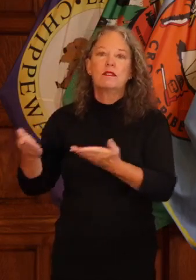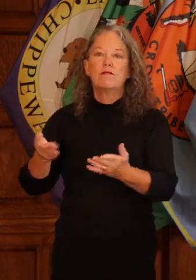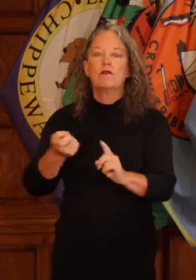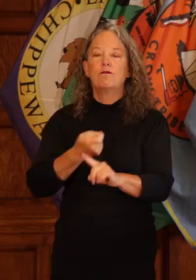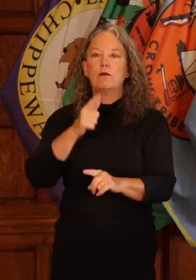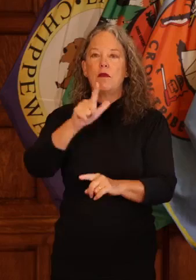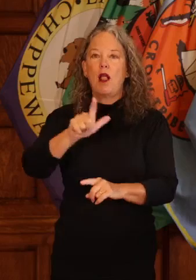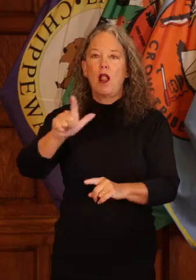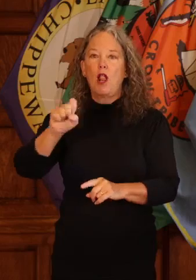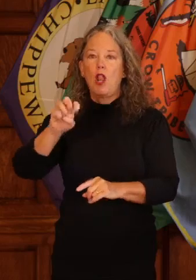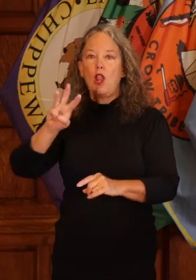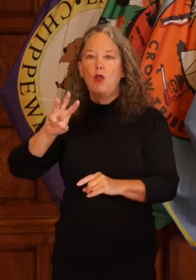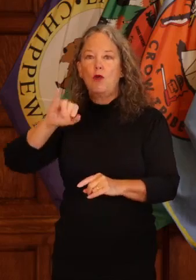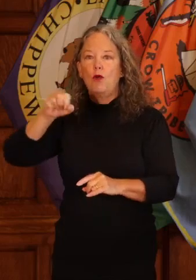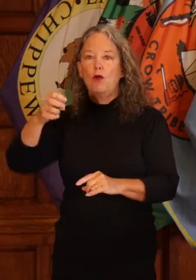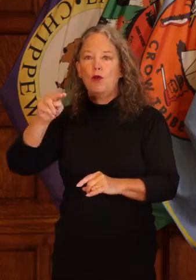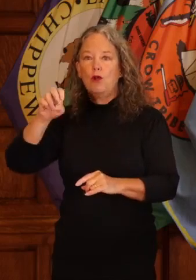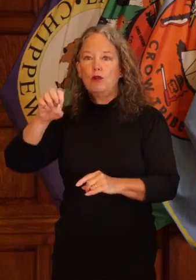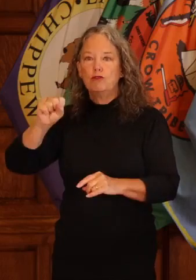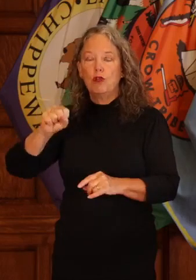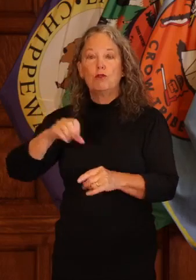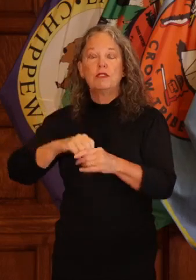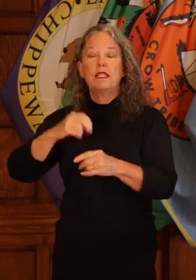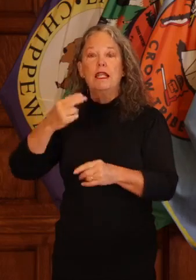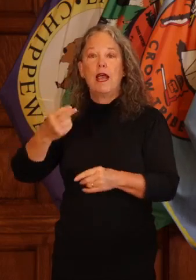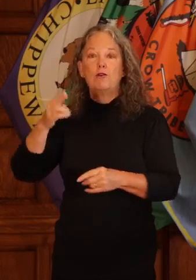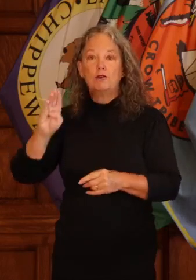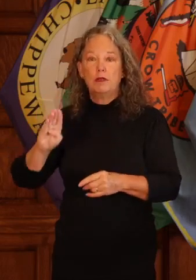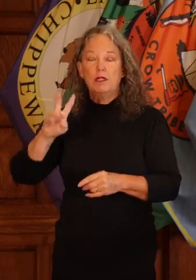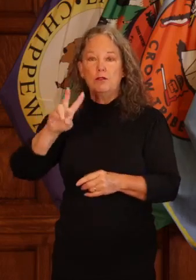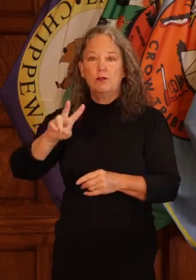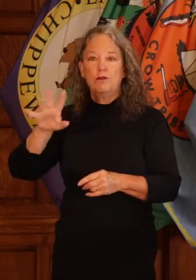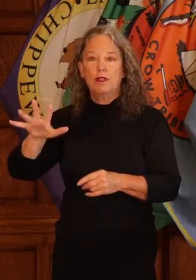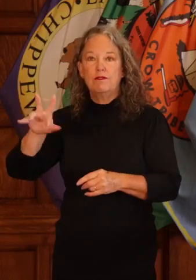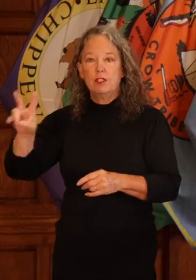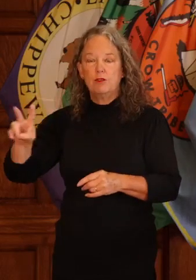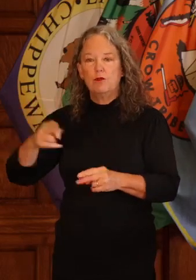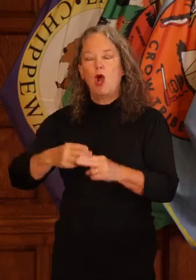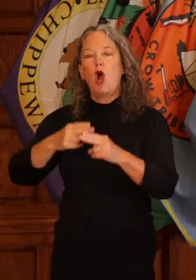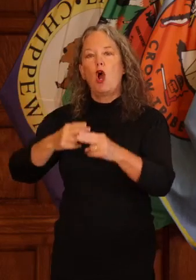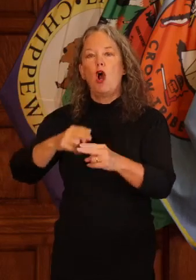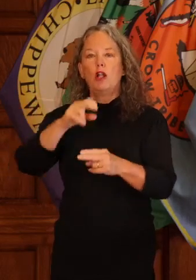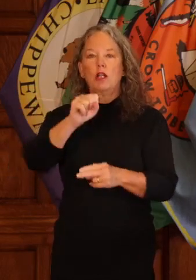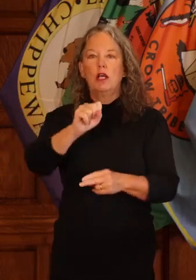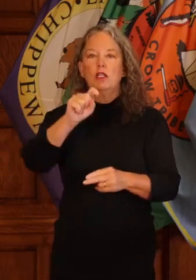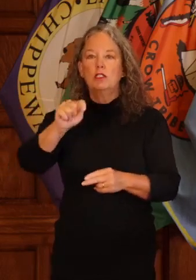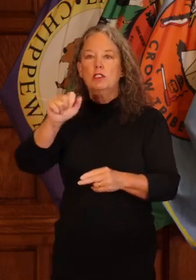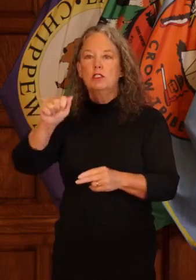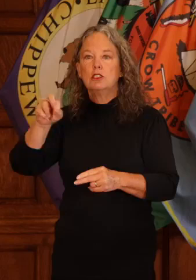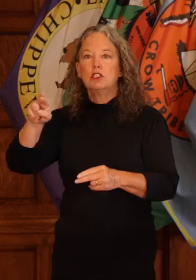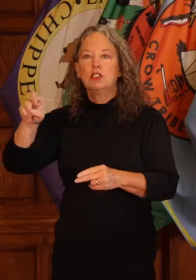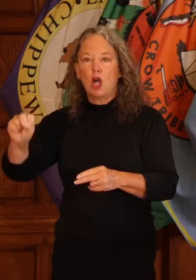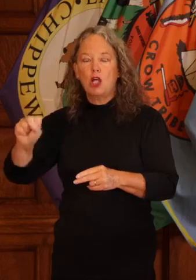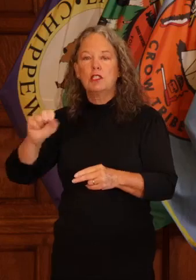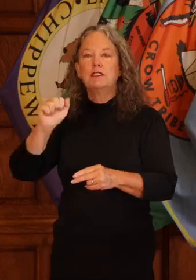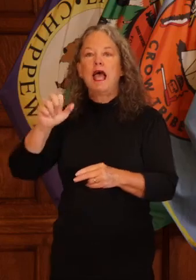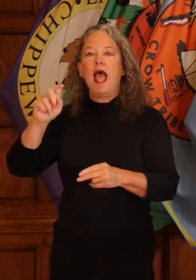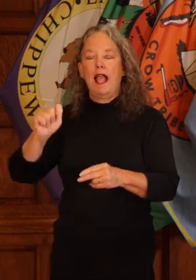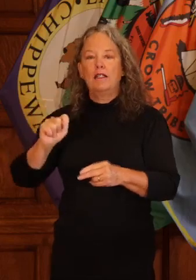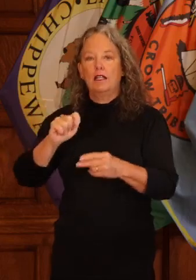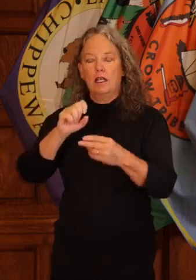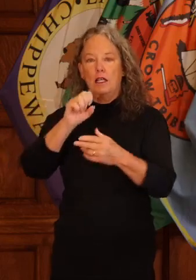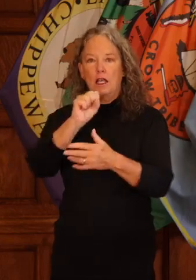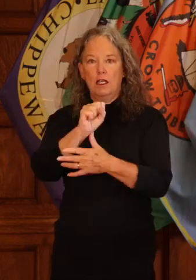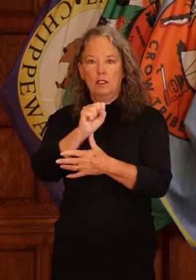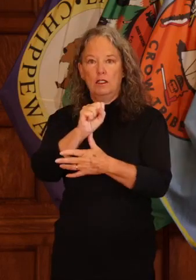Lou Jones in House Bill 252, called the STARS Act. STARS,